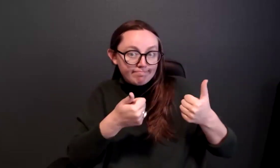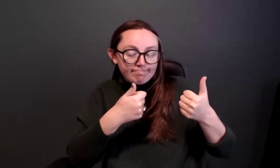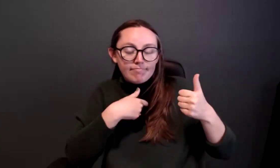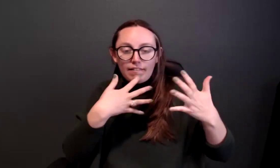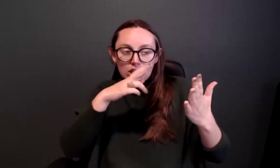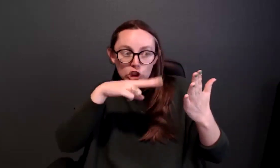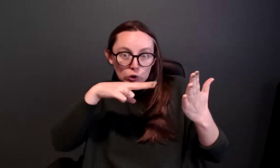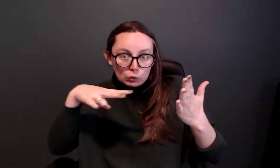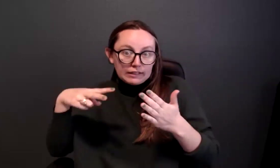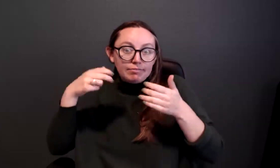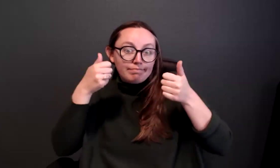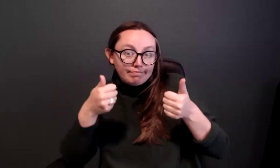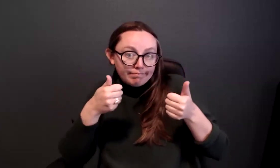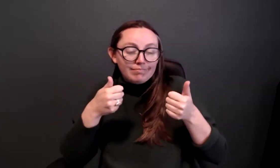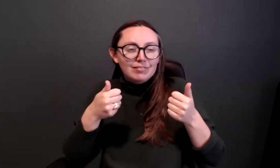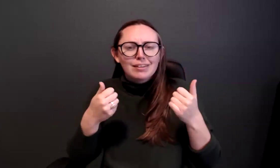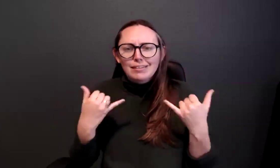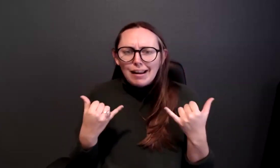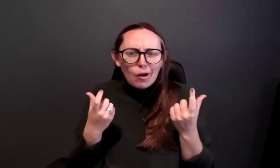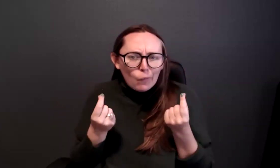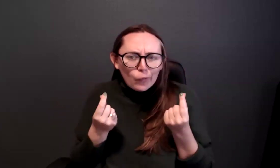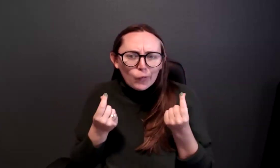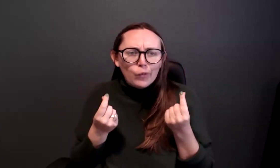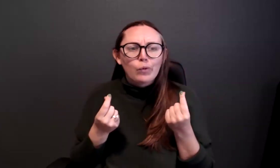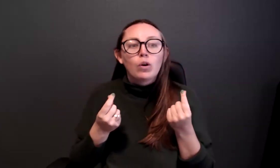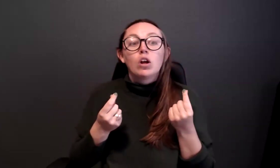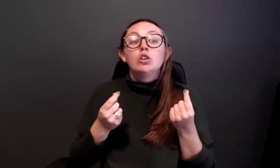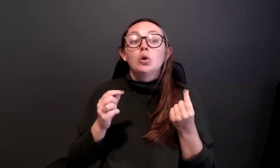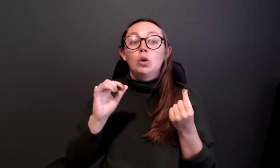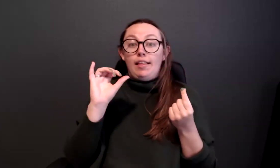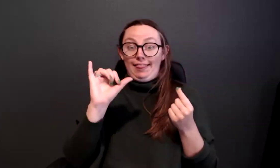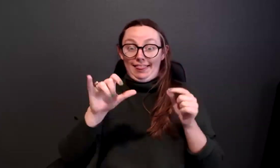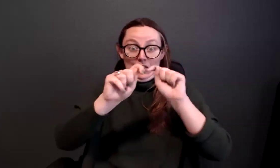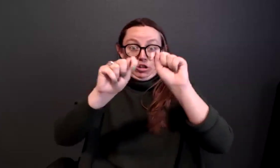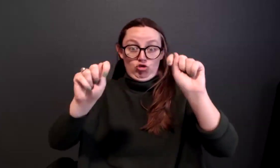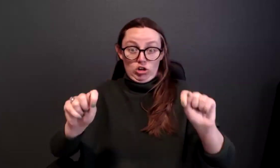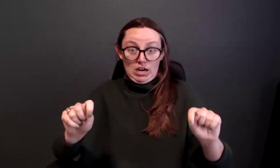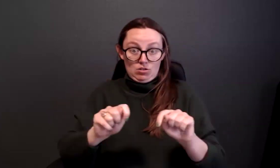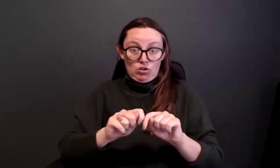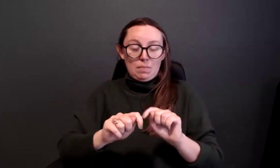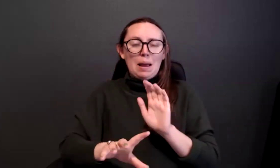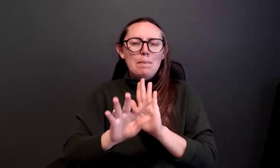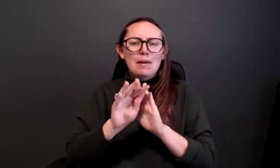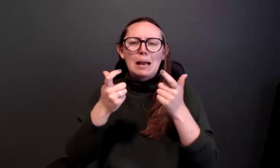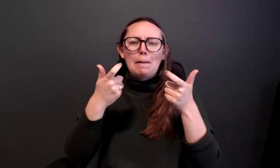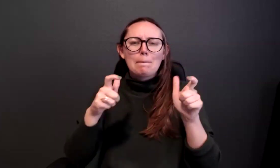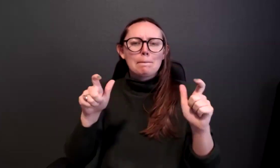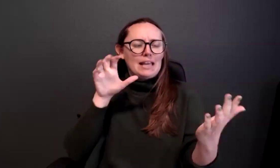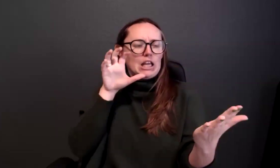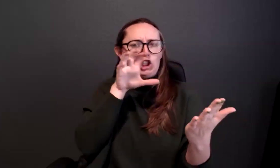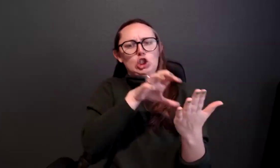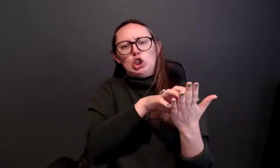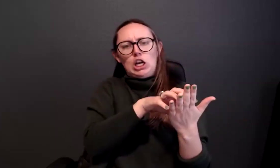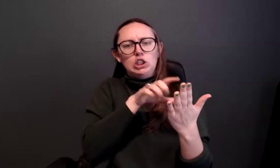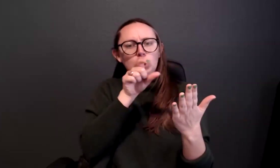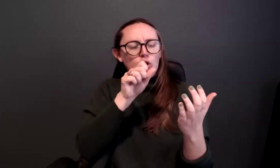take big chunks of the transcript and find places where you can pull a monologue. So what I